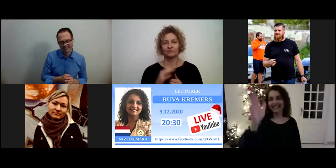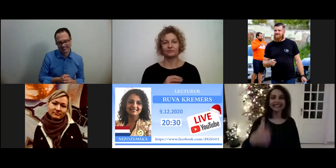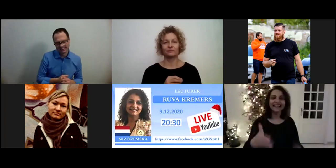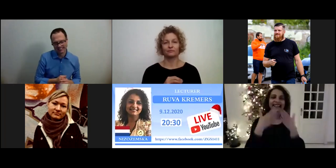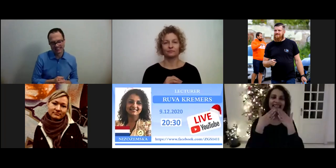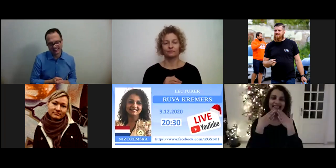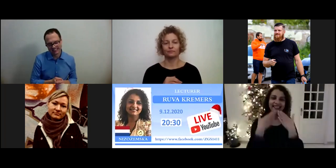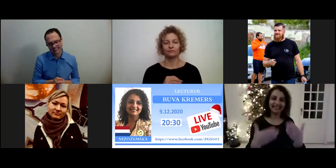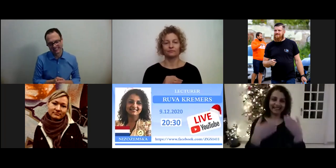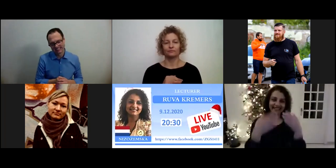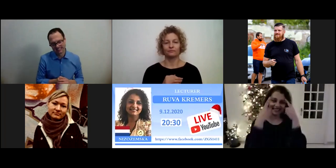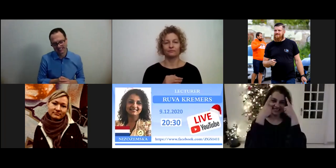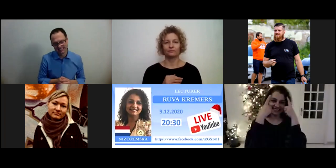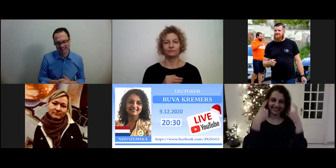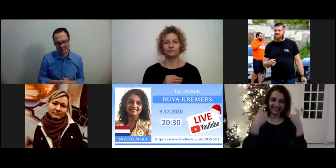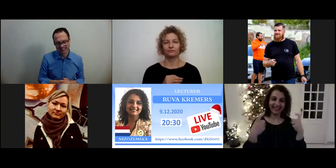Hello.